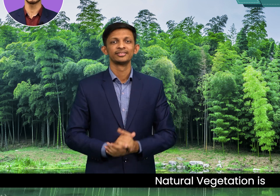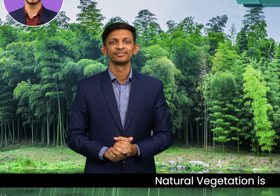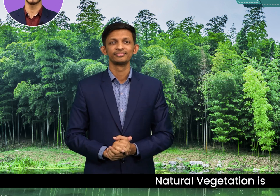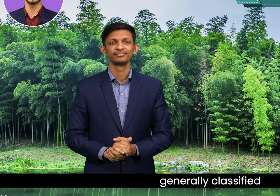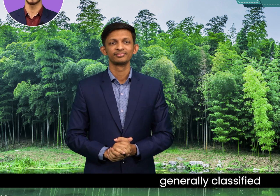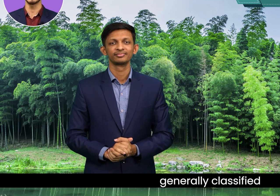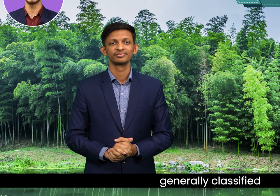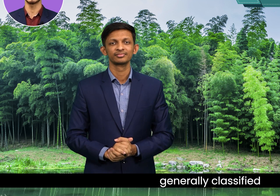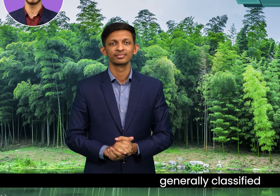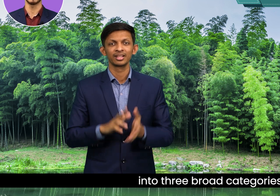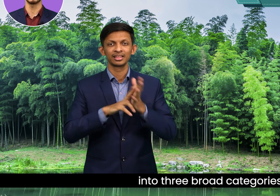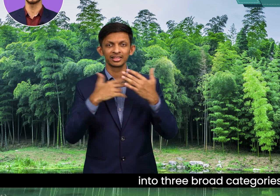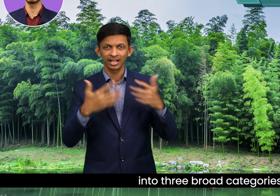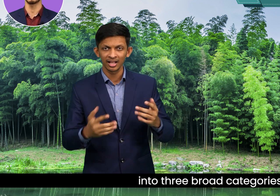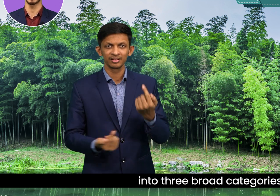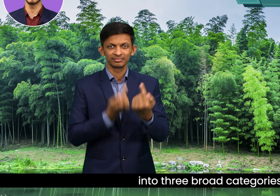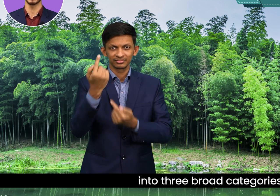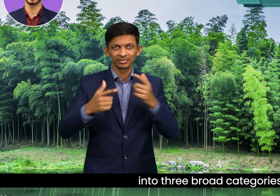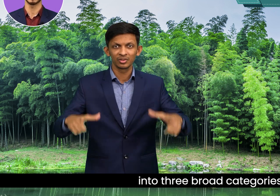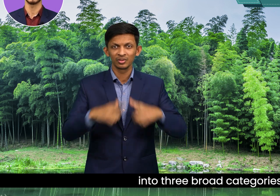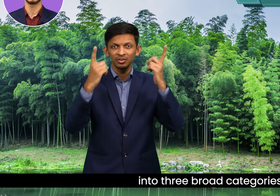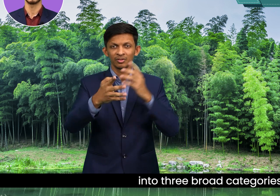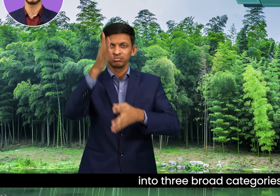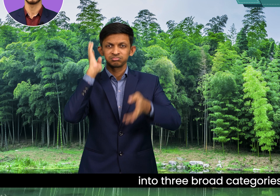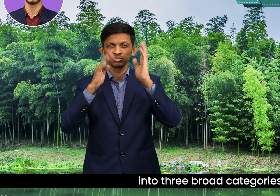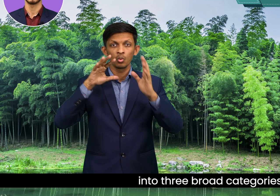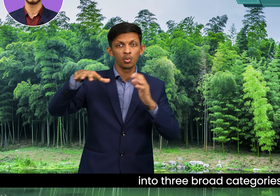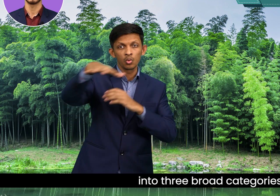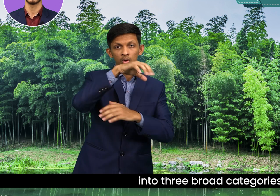Natural vegetation is generally classified into three broad categories.